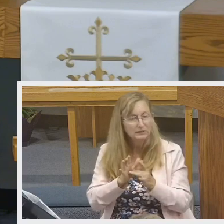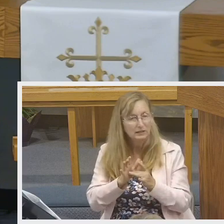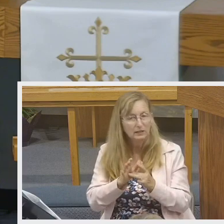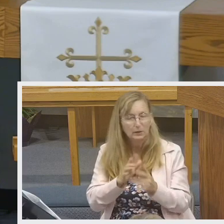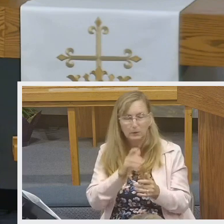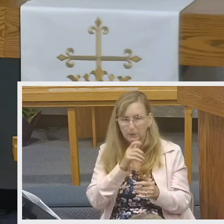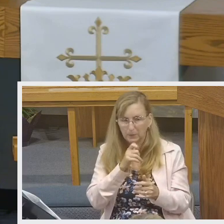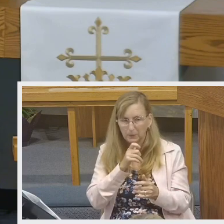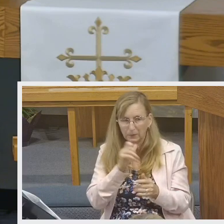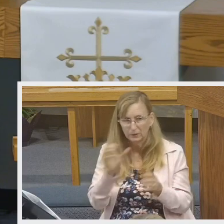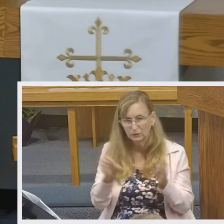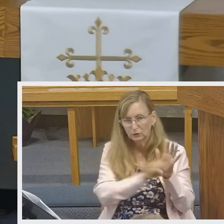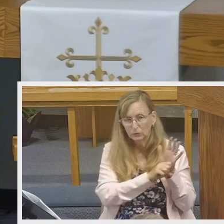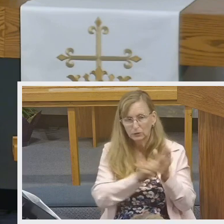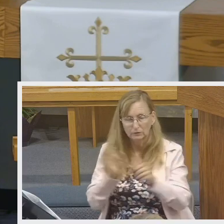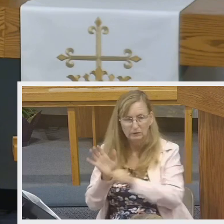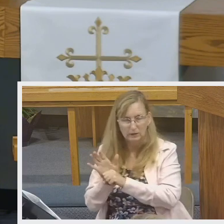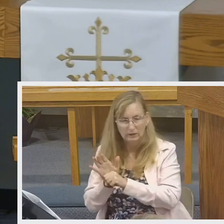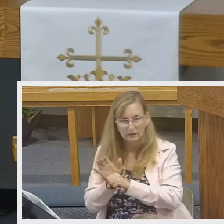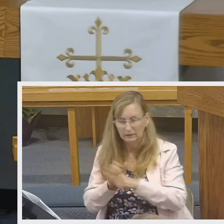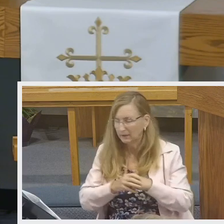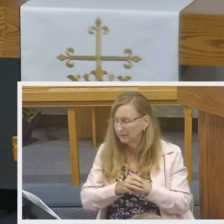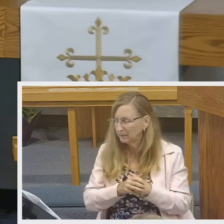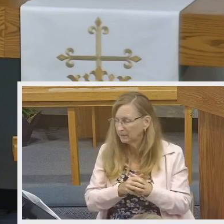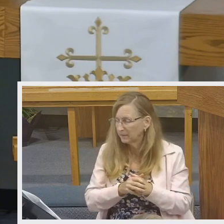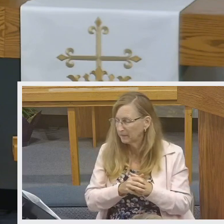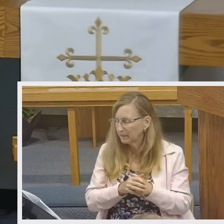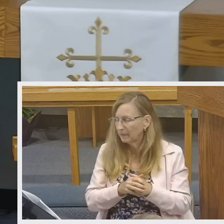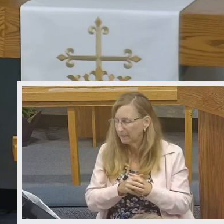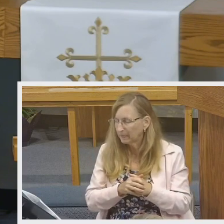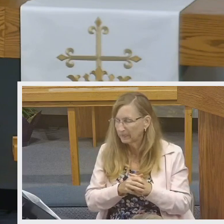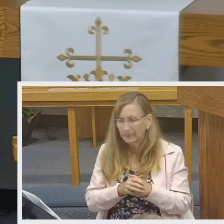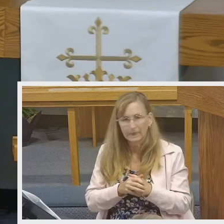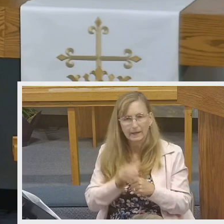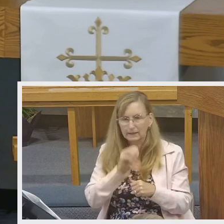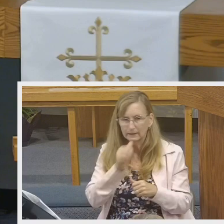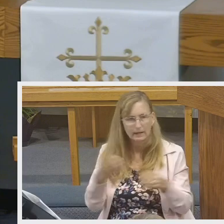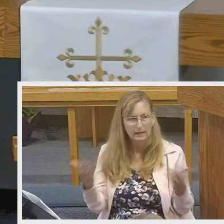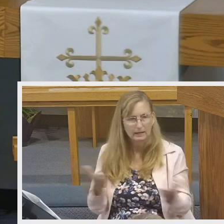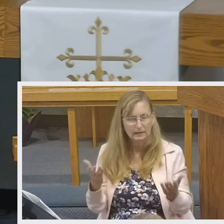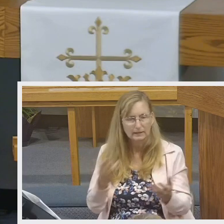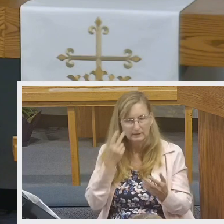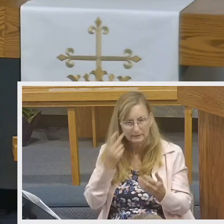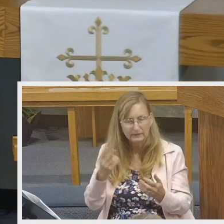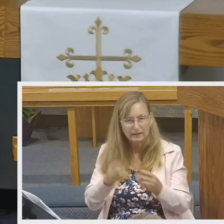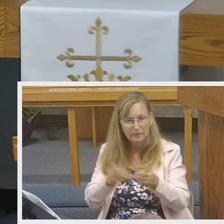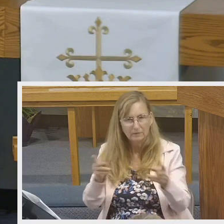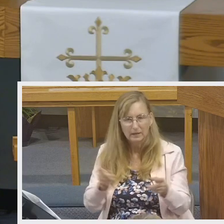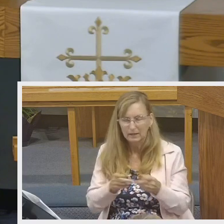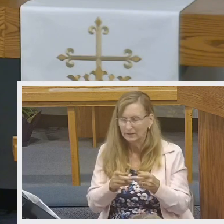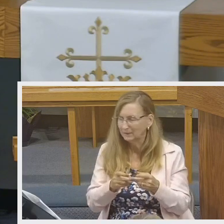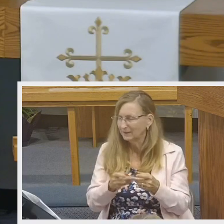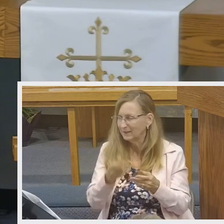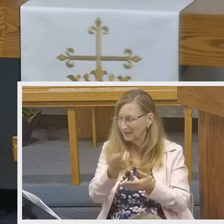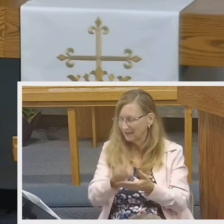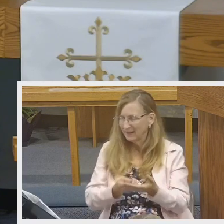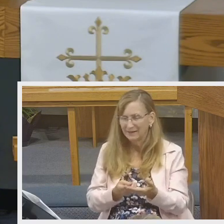crucified. He has risen. He's not here. See the place where they laid him.